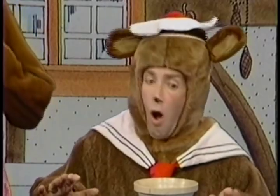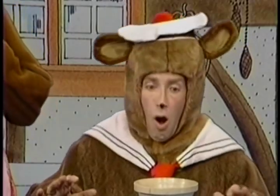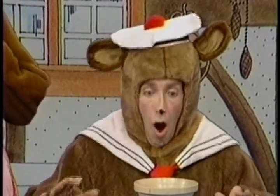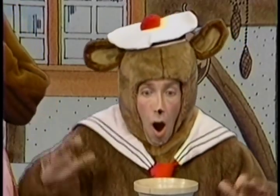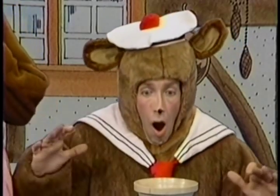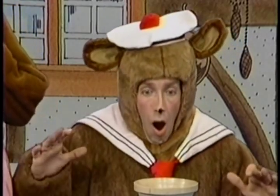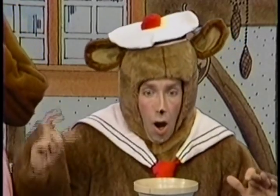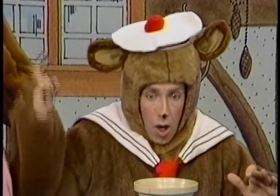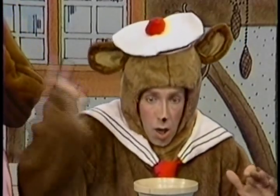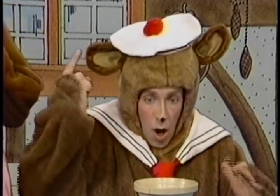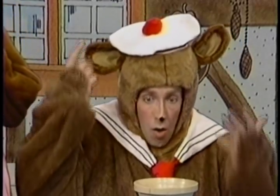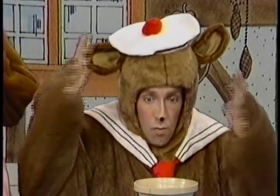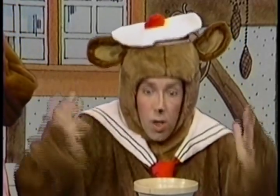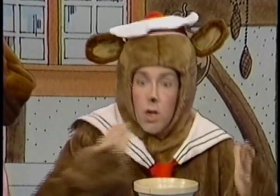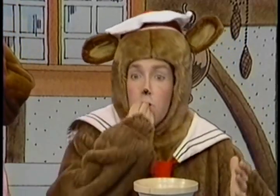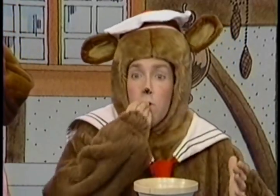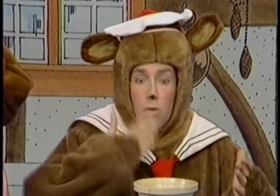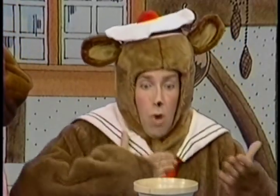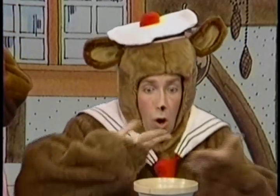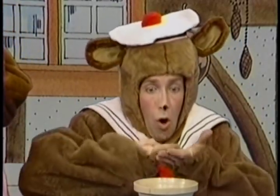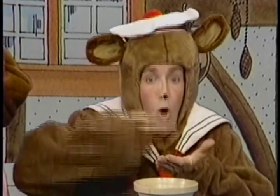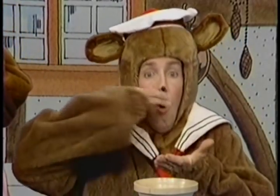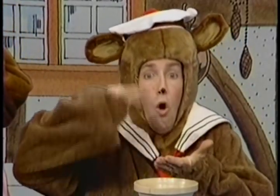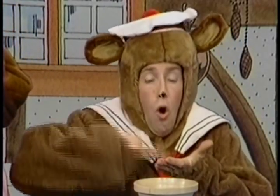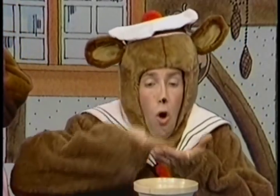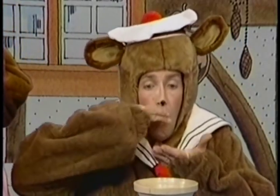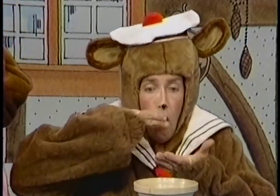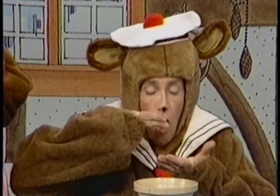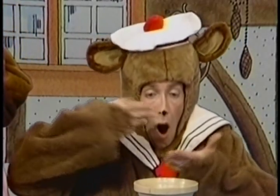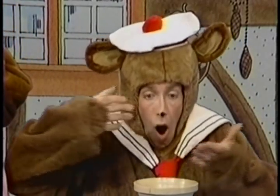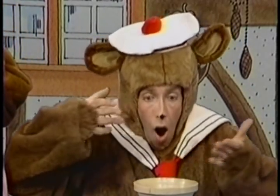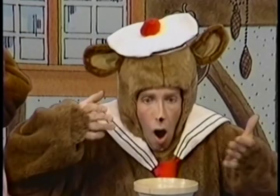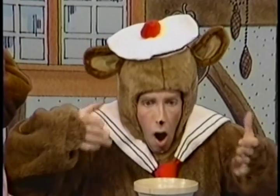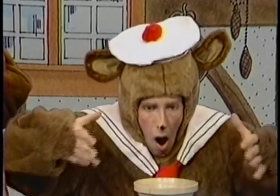Then Baby Bear looked at his bowl and cried, Somebody has been eating my porridge.